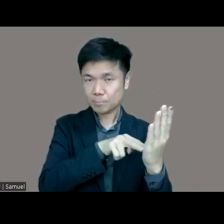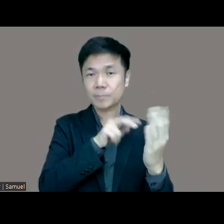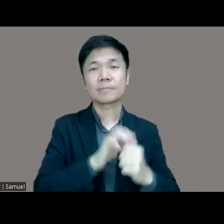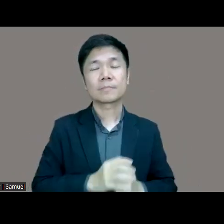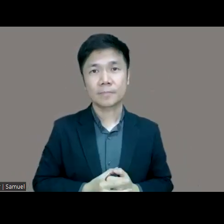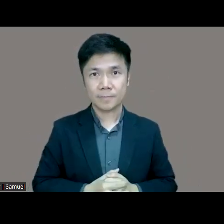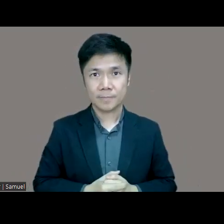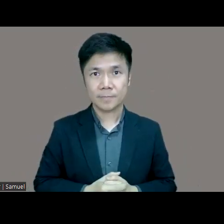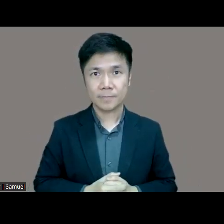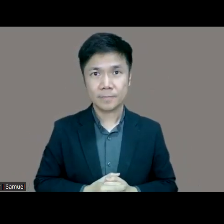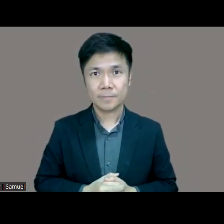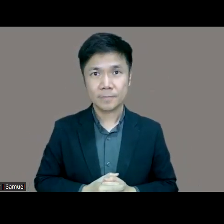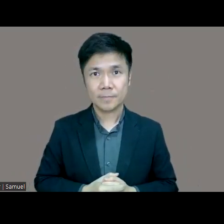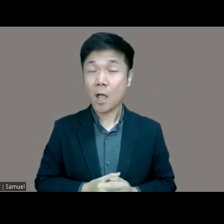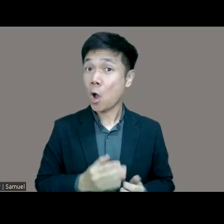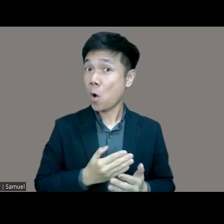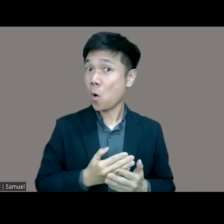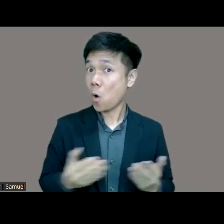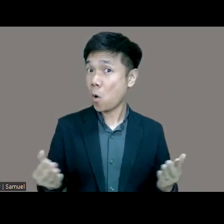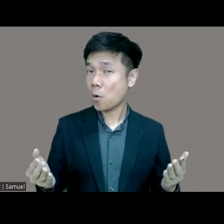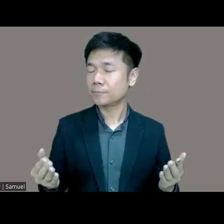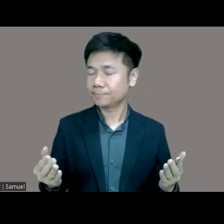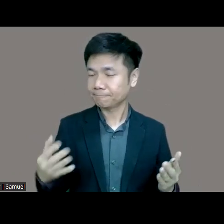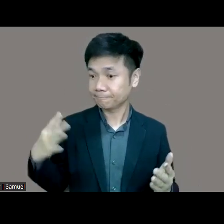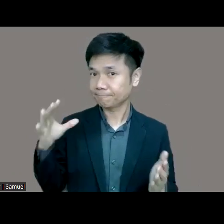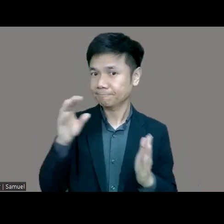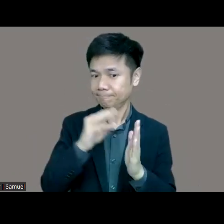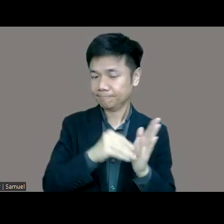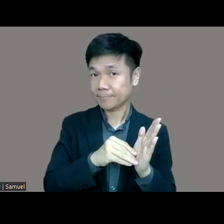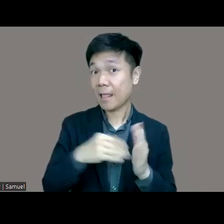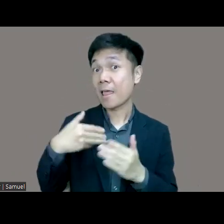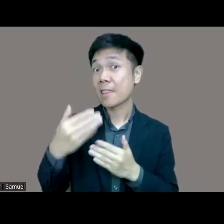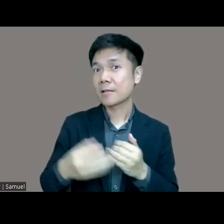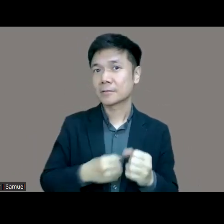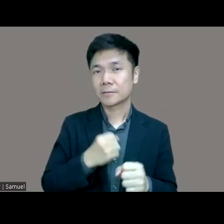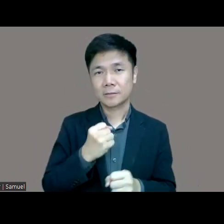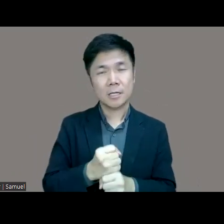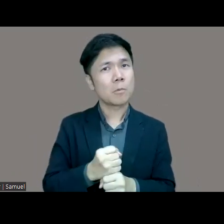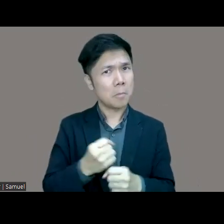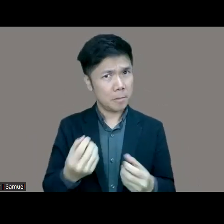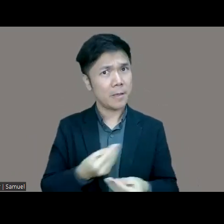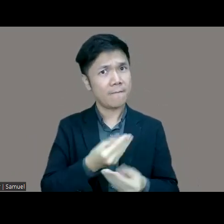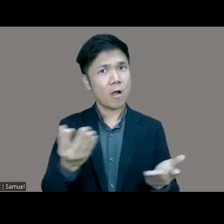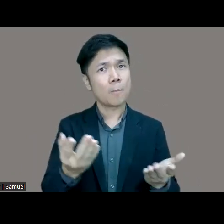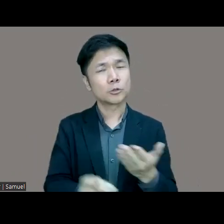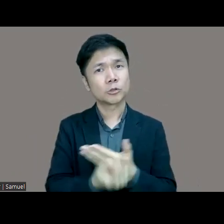capture all this and ensure that next year we have some opportunities within the